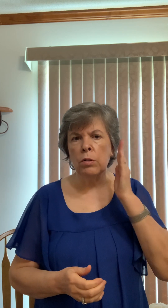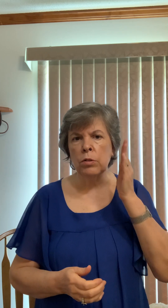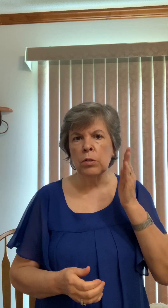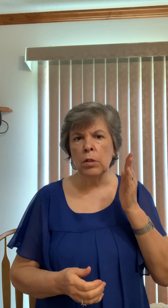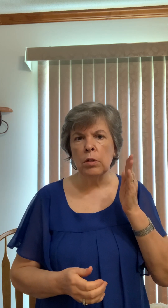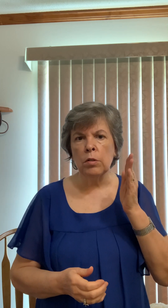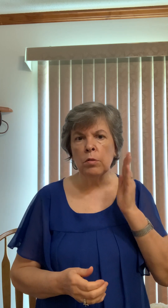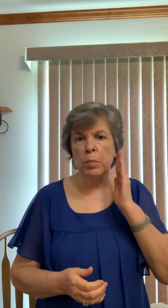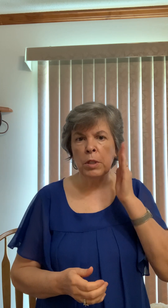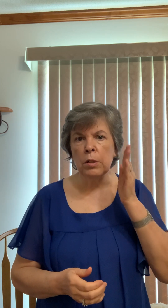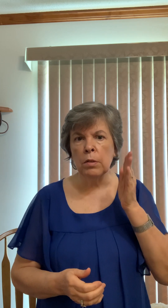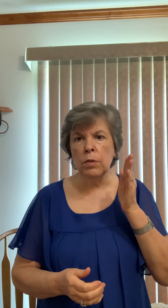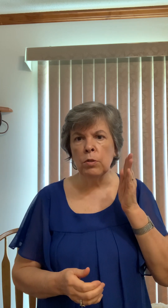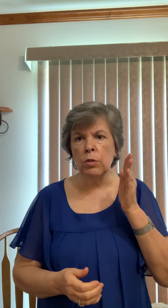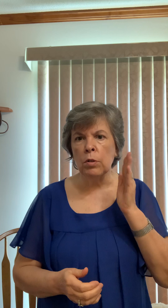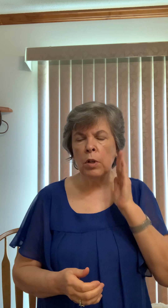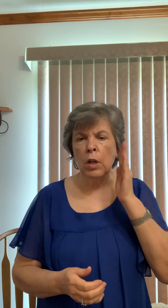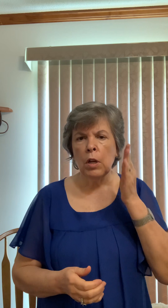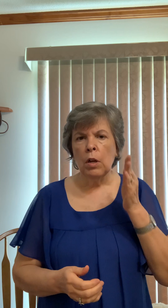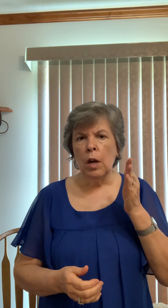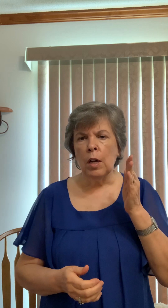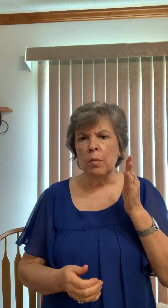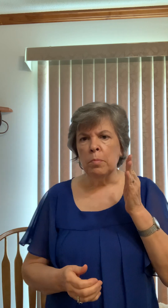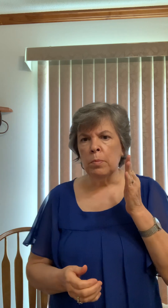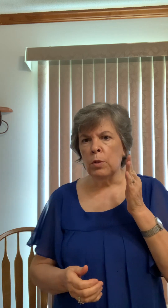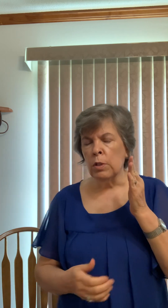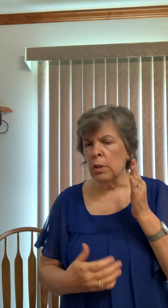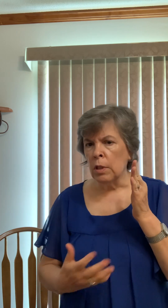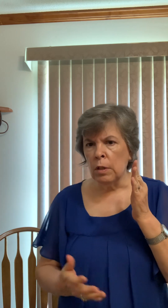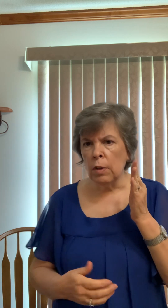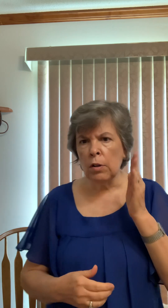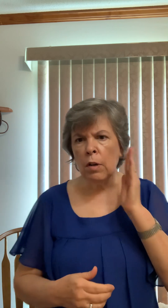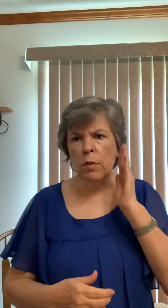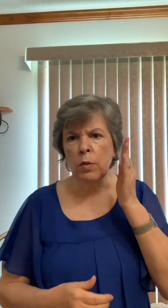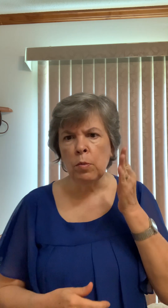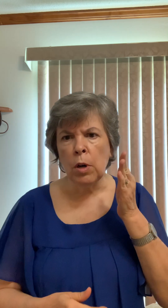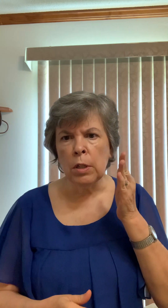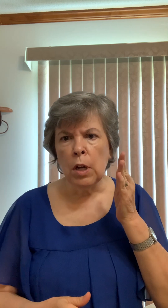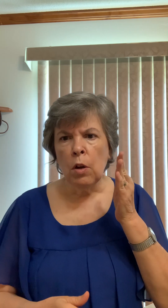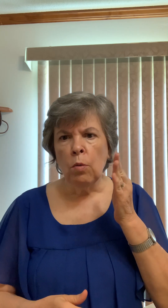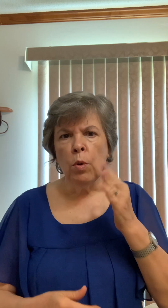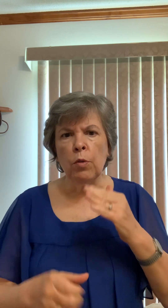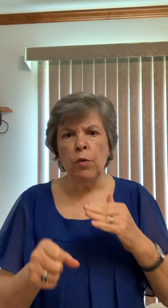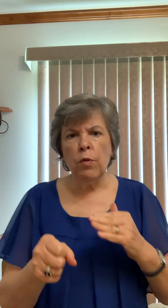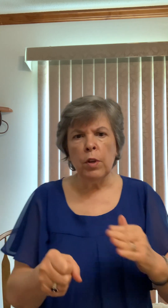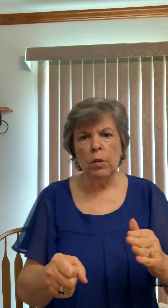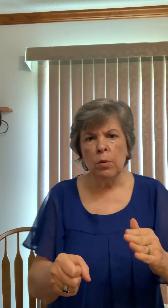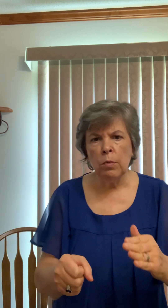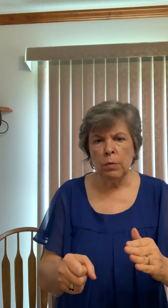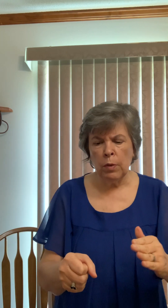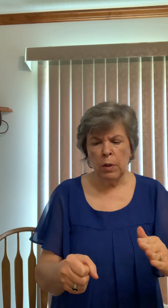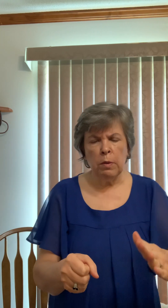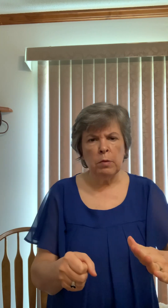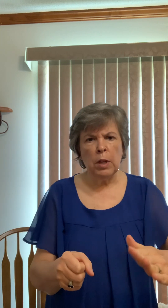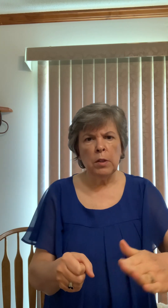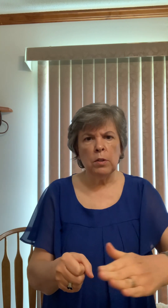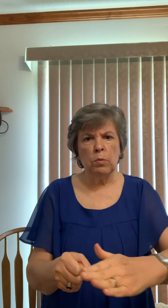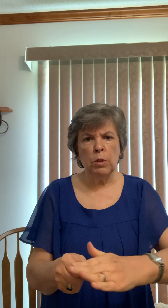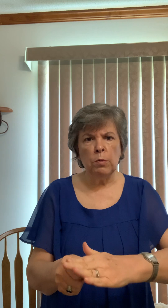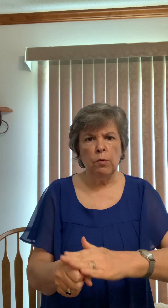just a little bit into the future. You can leave that off if you want. Will fill, I think we've done this where you